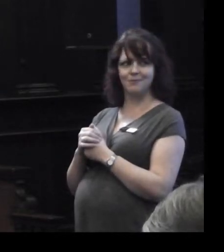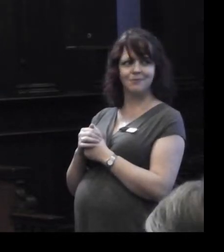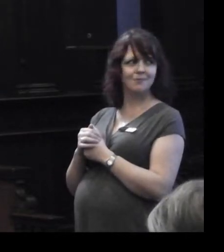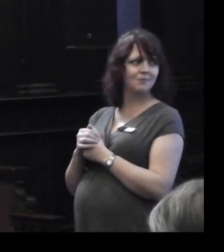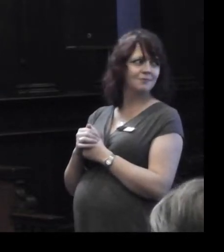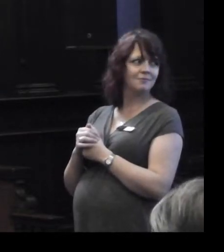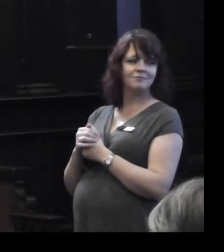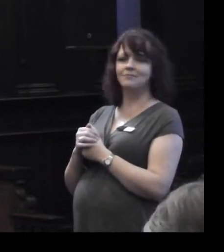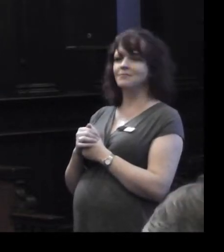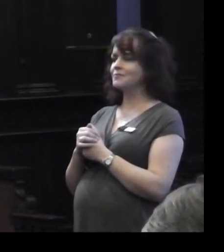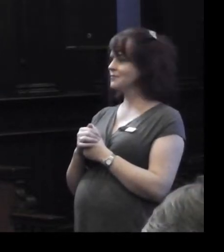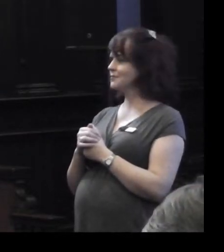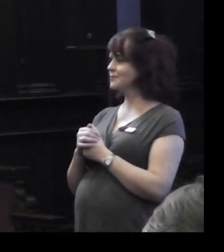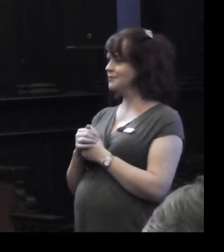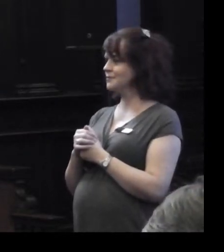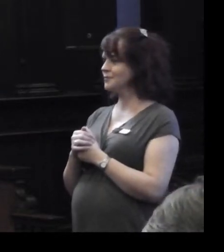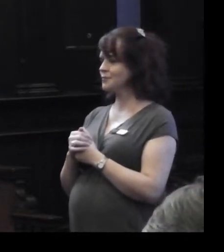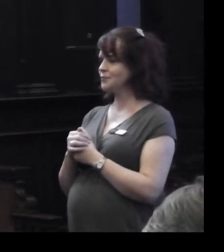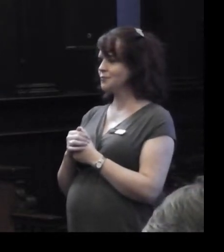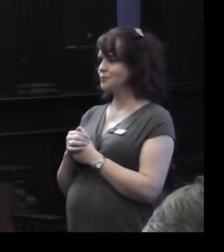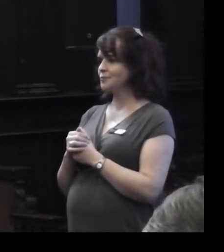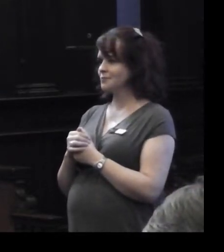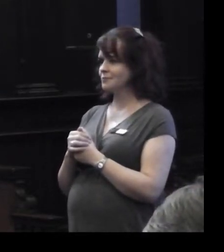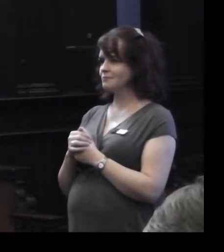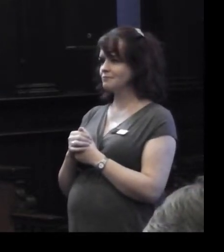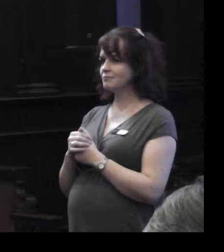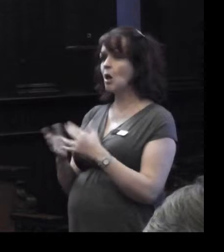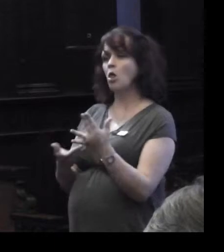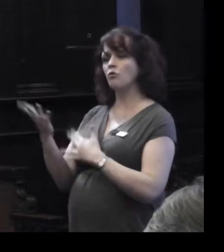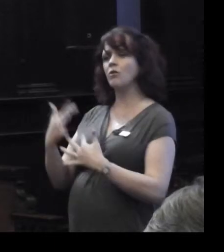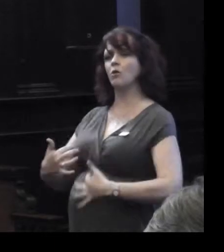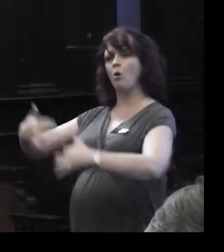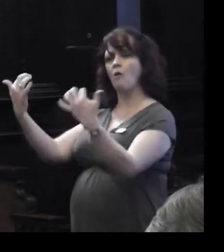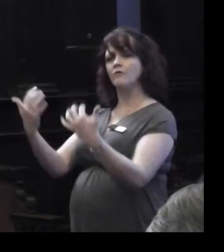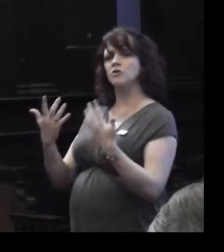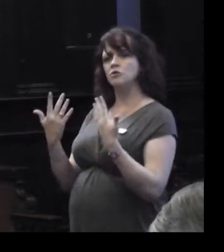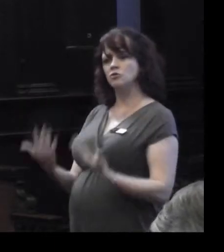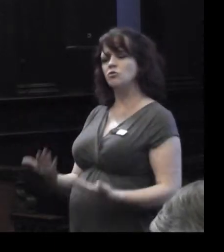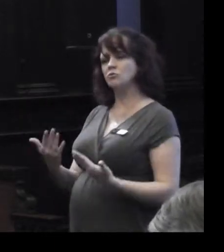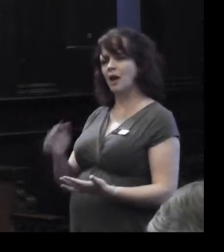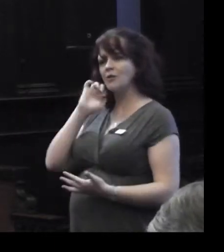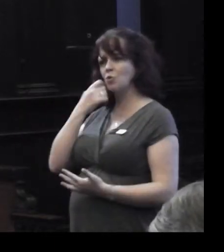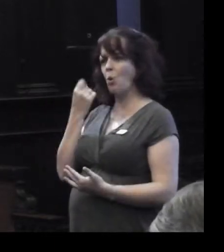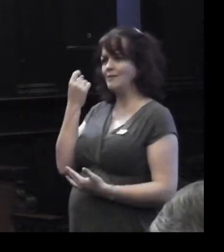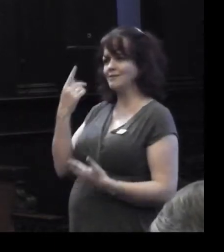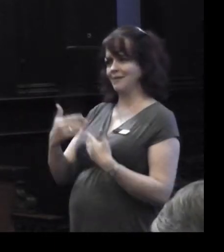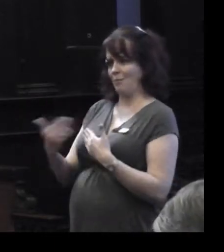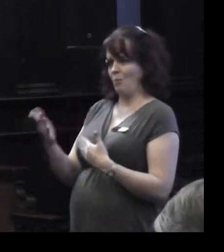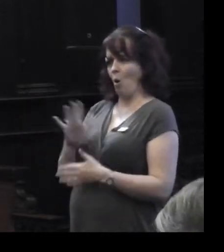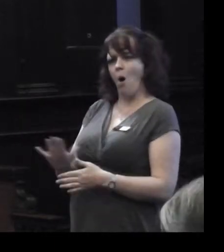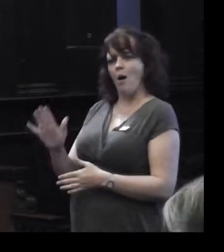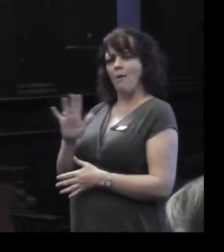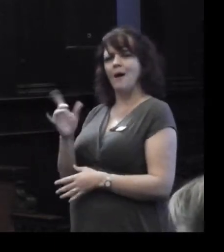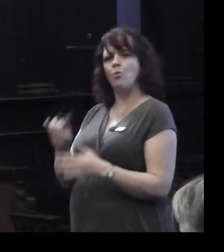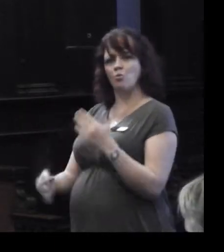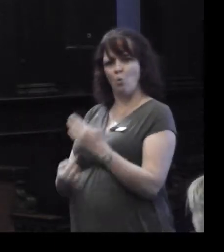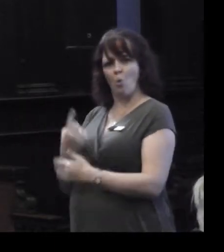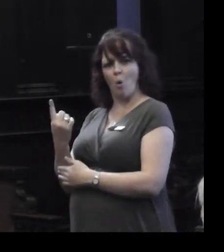You will hear more about their journey during this conference and also from experts,